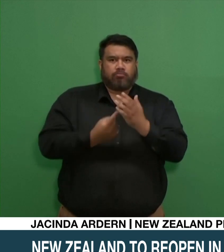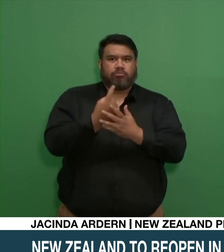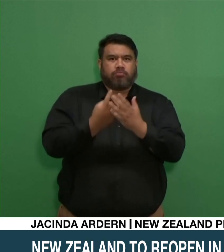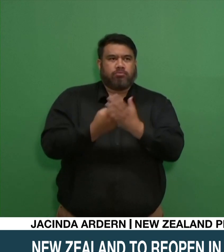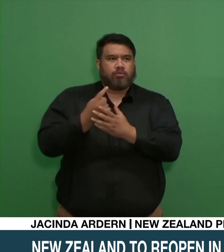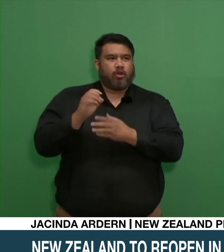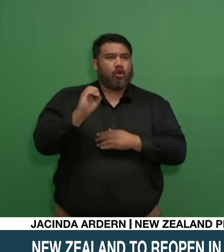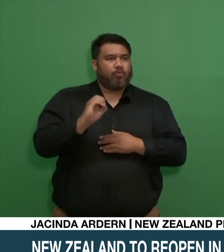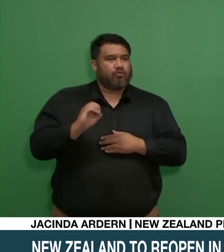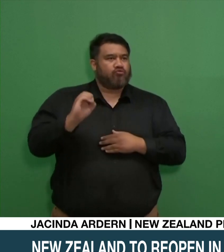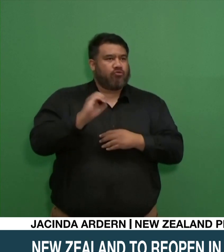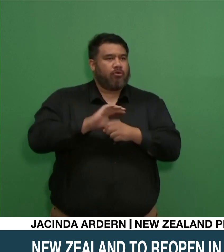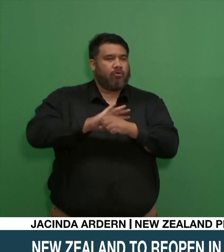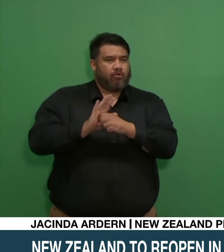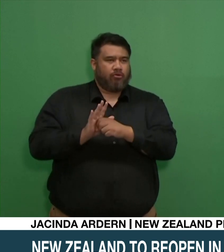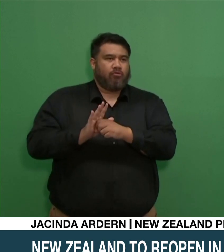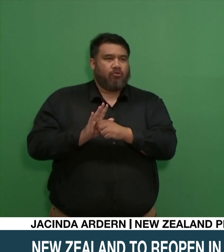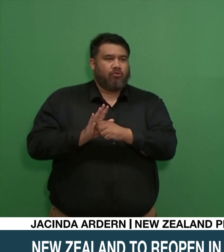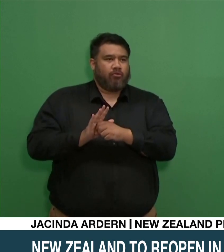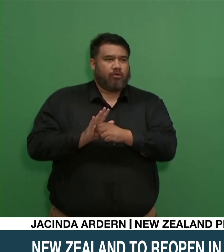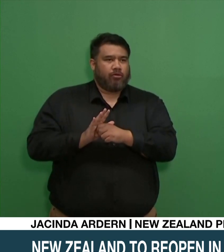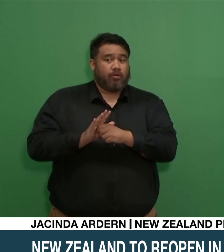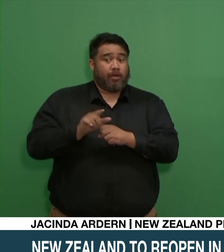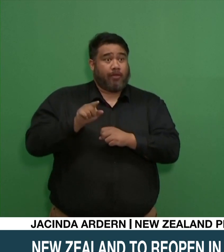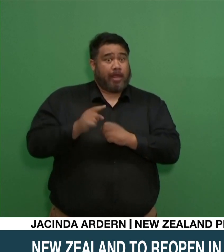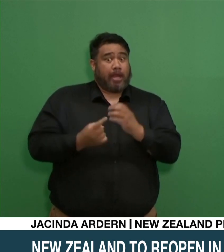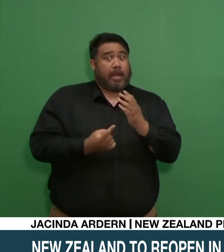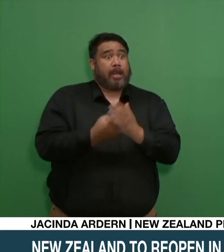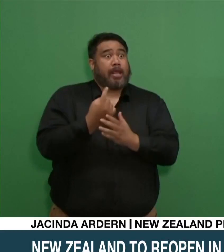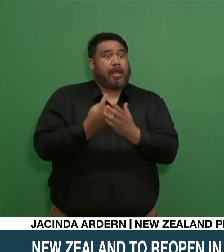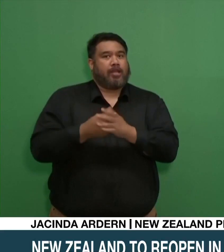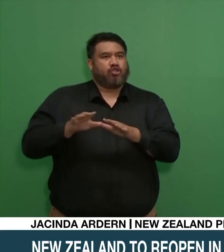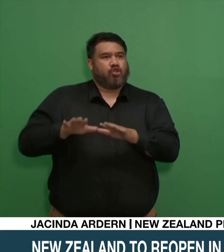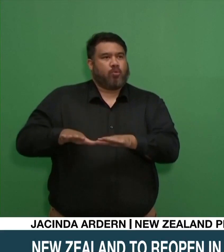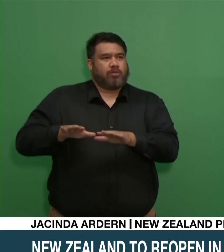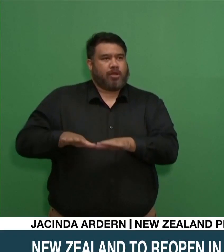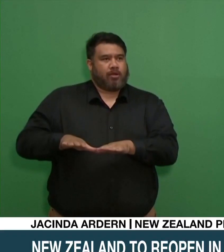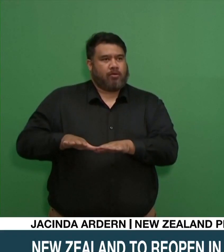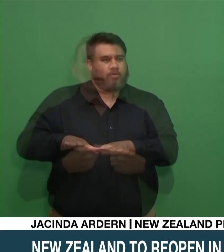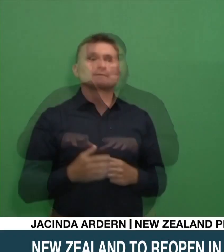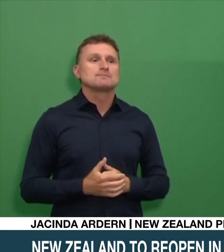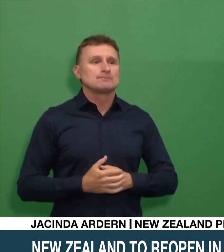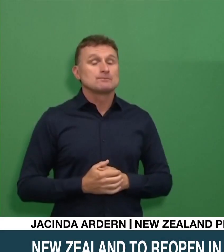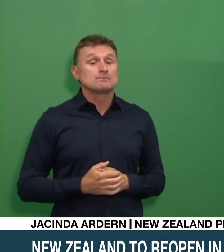with Omicron is to slow the spread, and our borders are a part of that strategy.